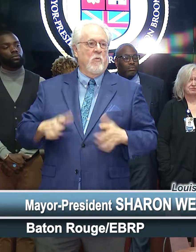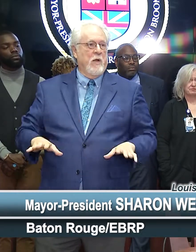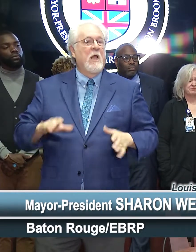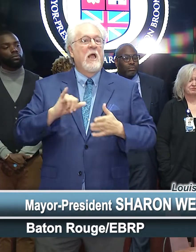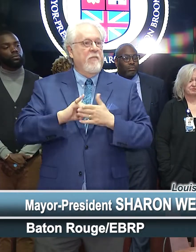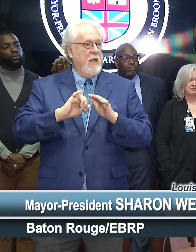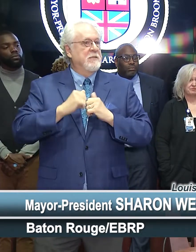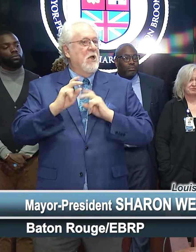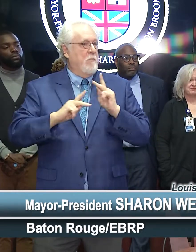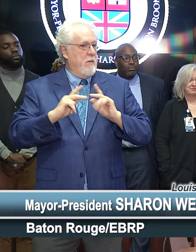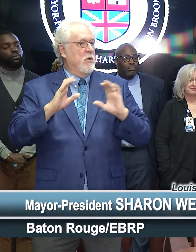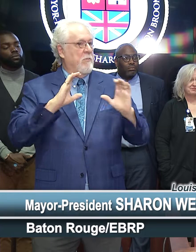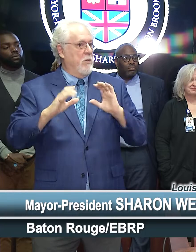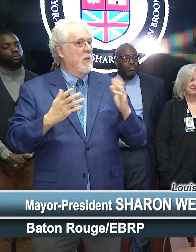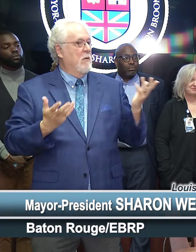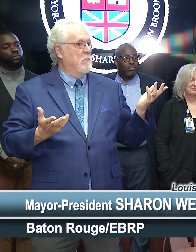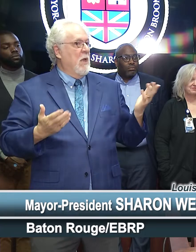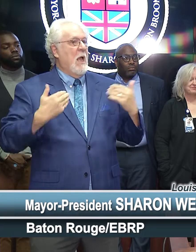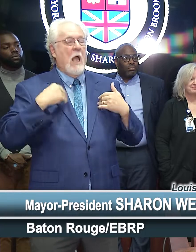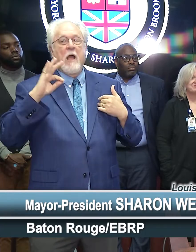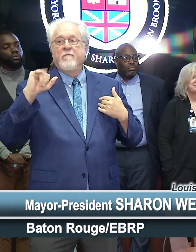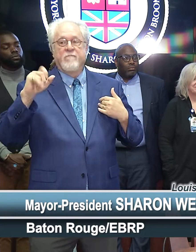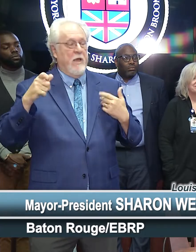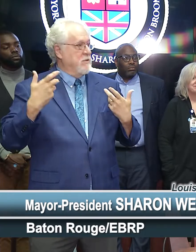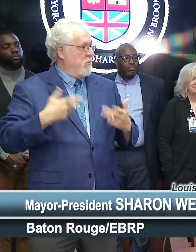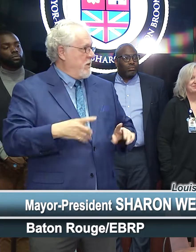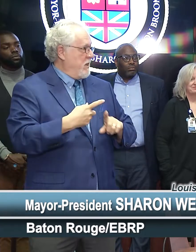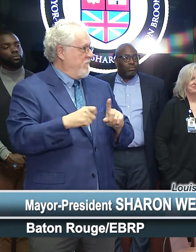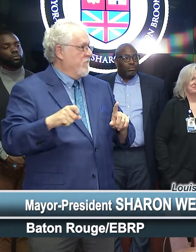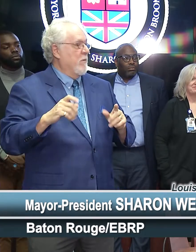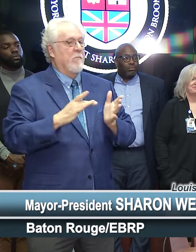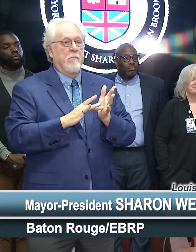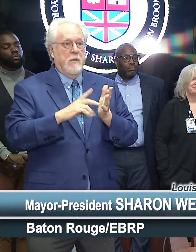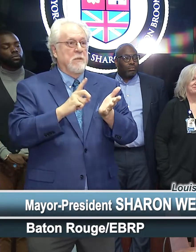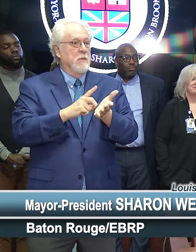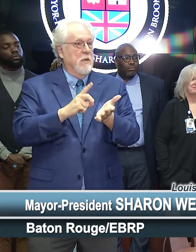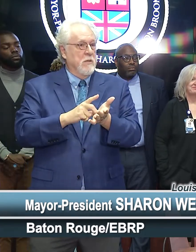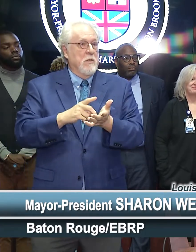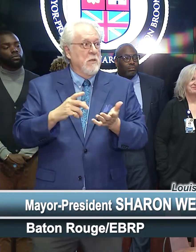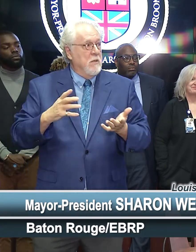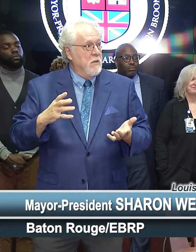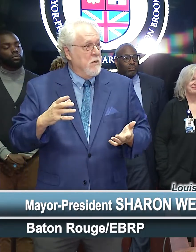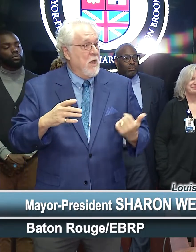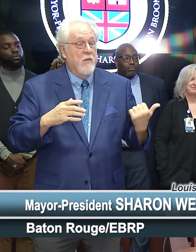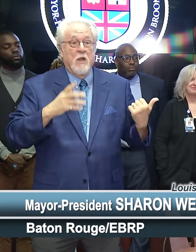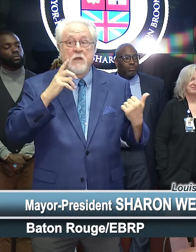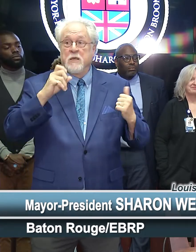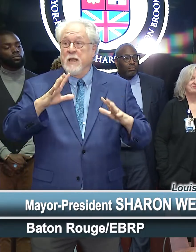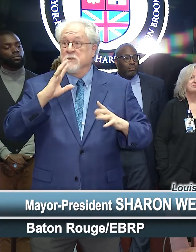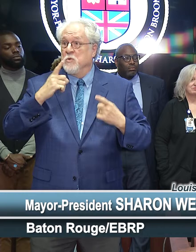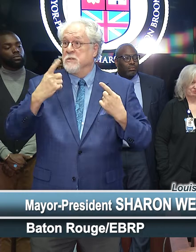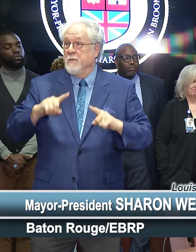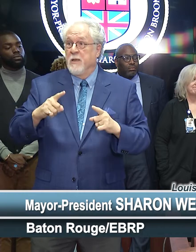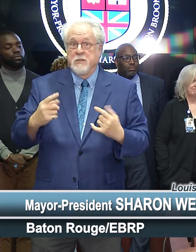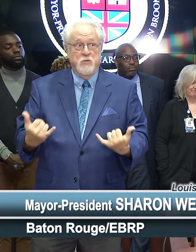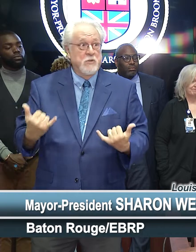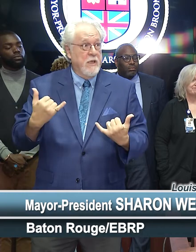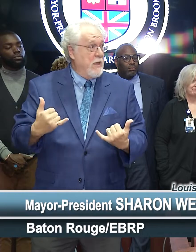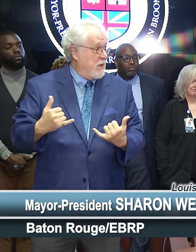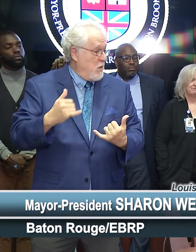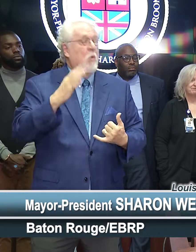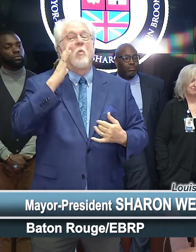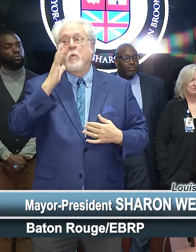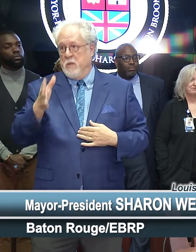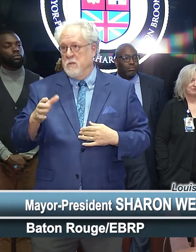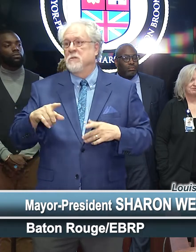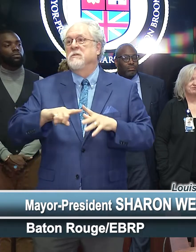that's how people are communicating. So we have faxes coming in from providers. So I don't know if those tests will take place today. They will take